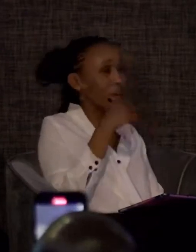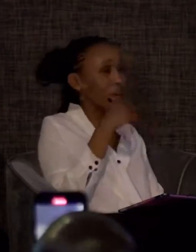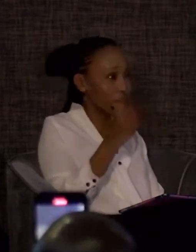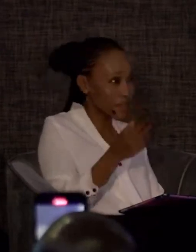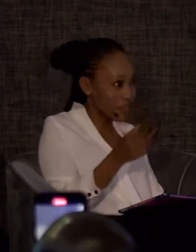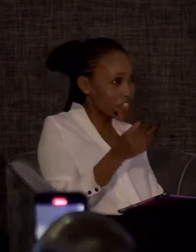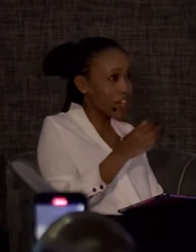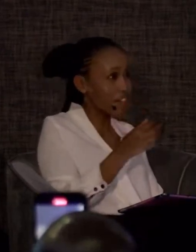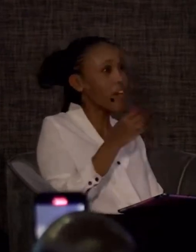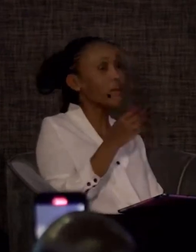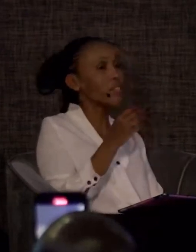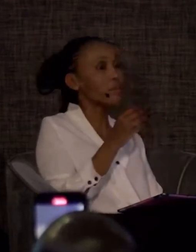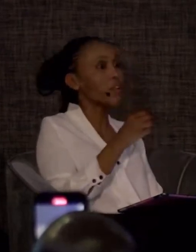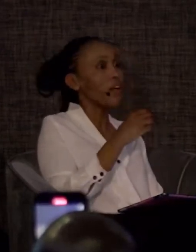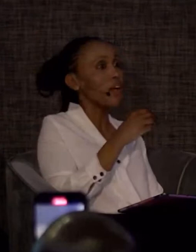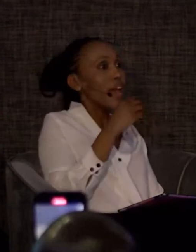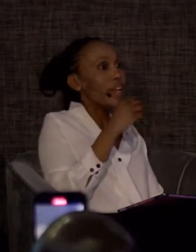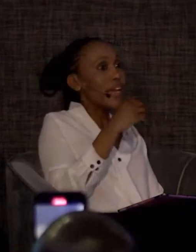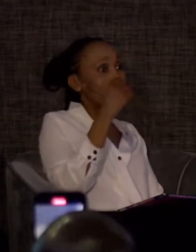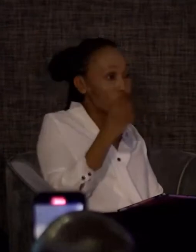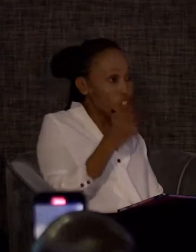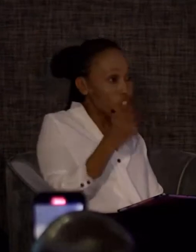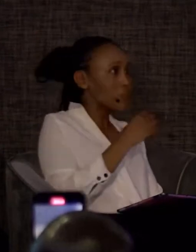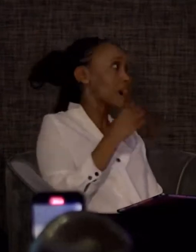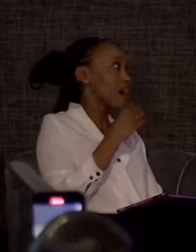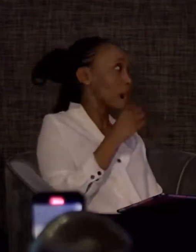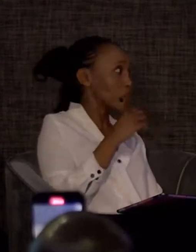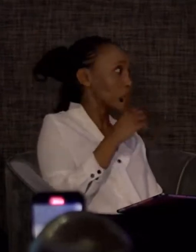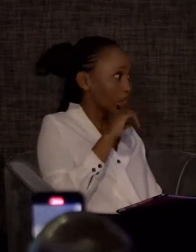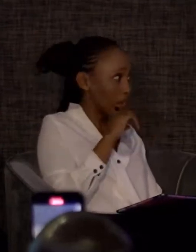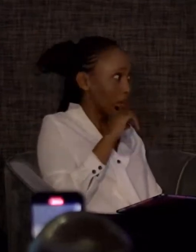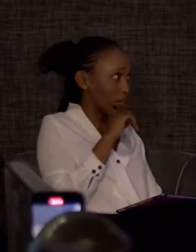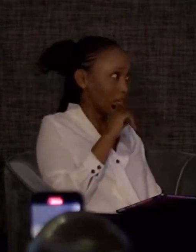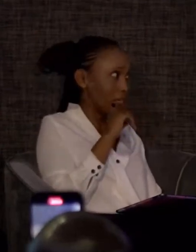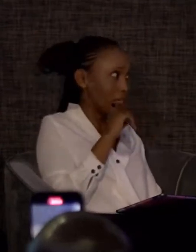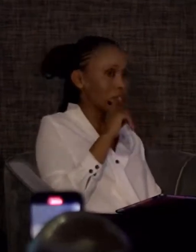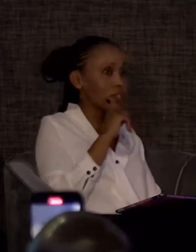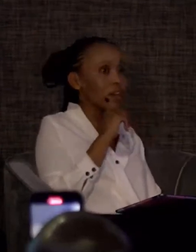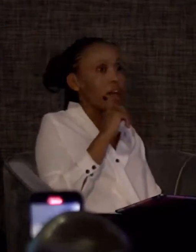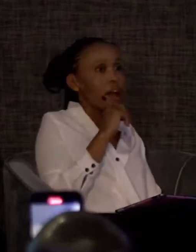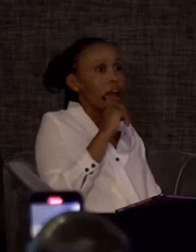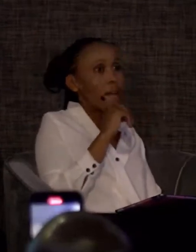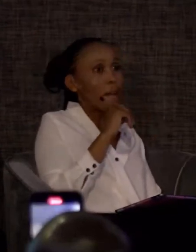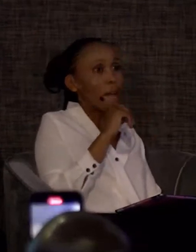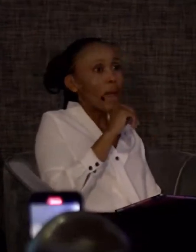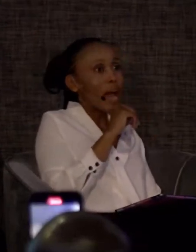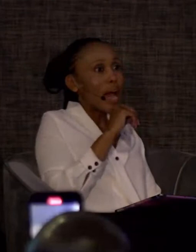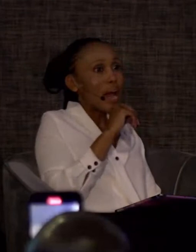where they hold themselves, each other accountable, and it's not just about political party interests.